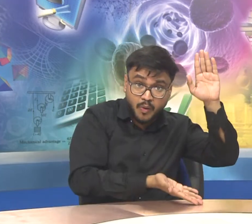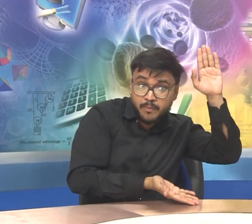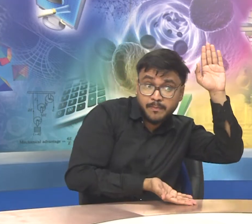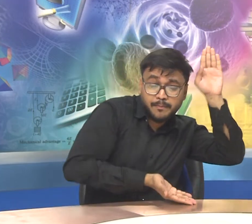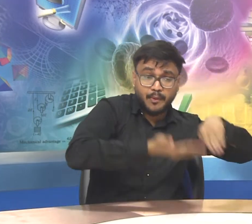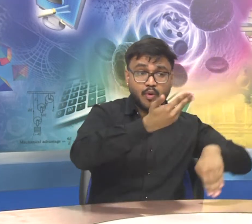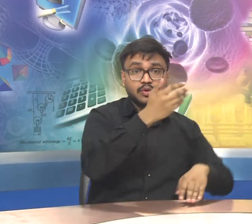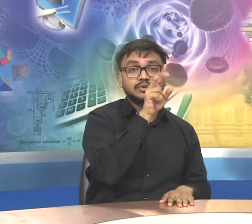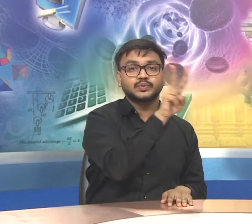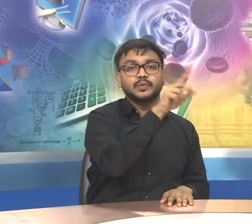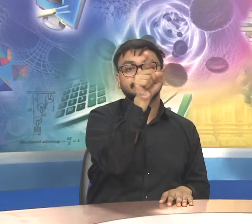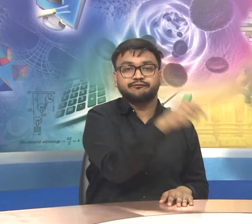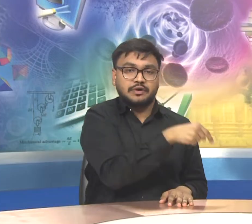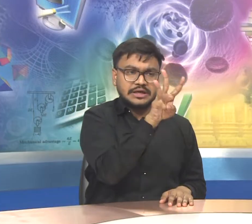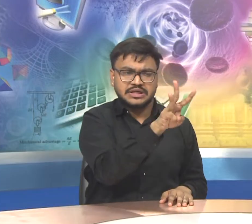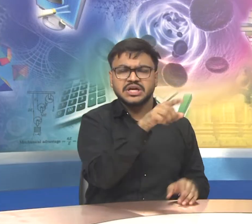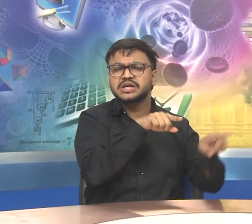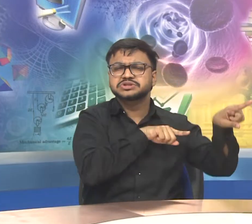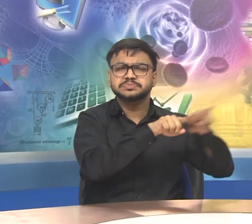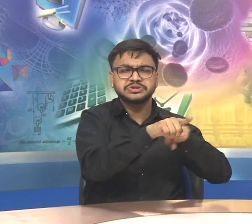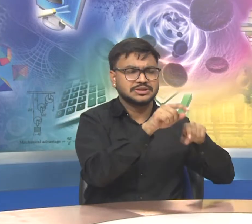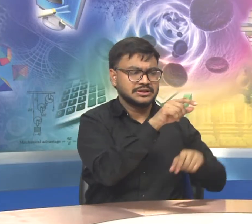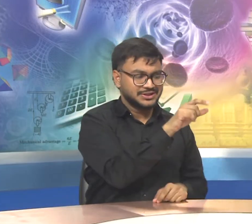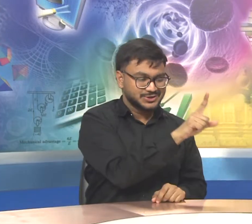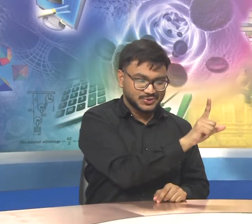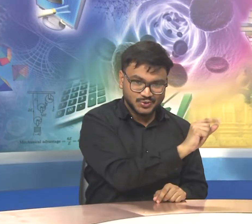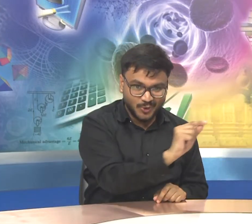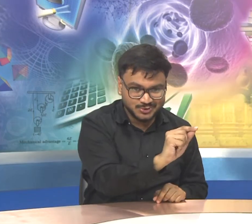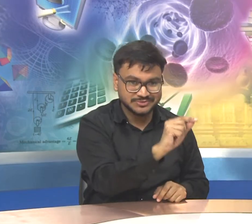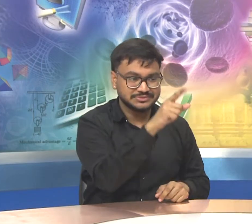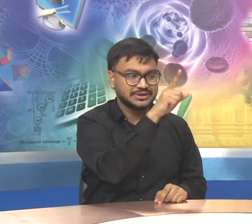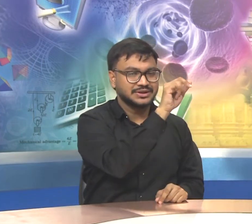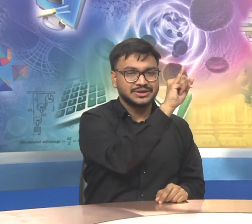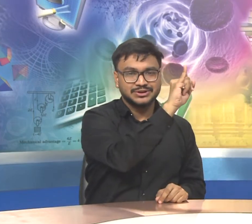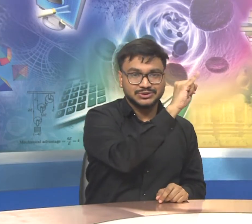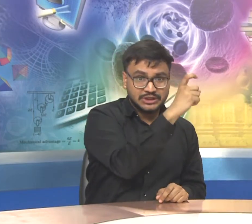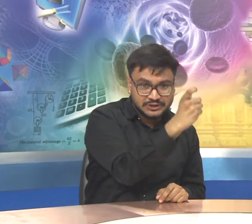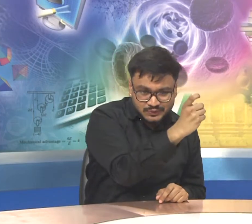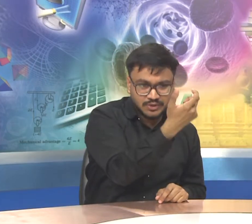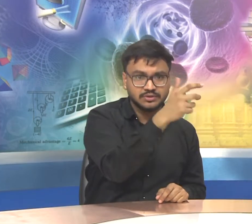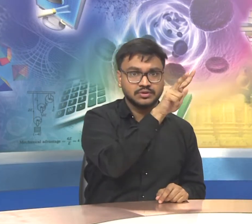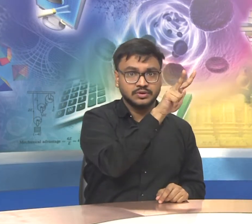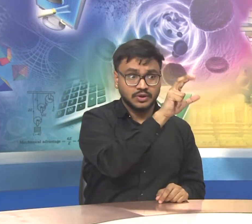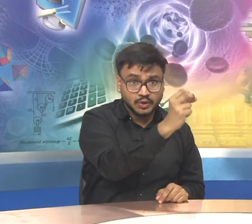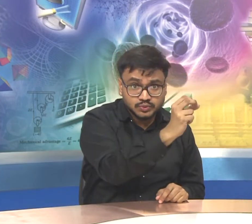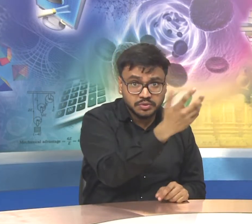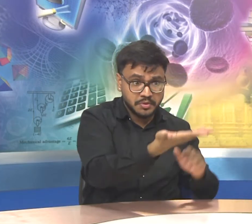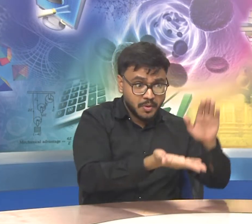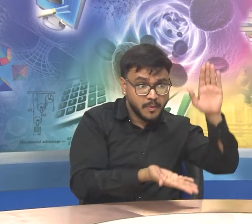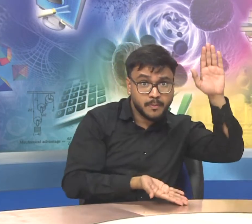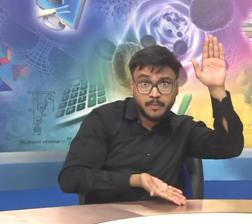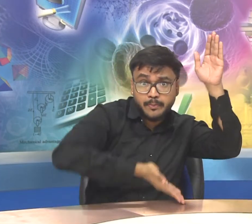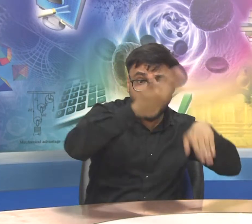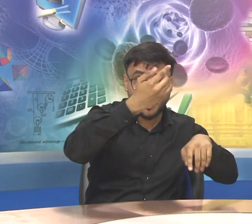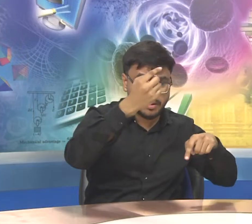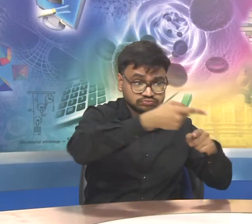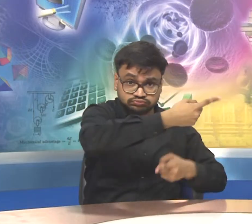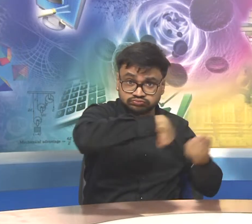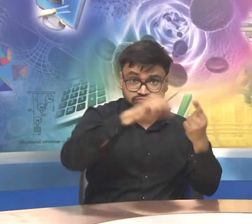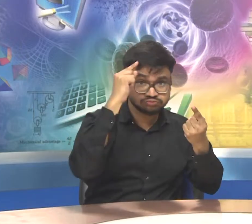The House present and voting passes in the same session has been